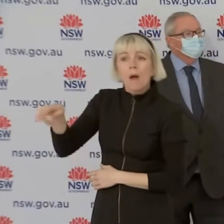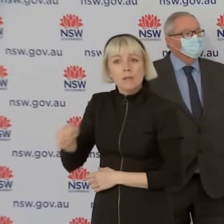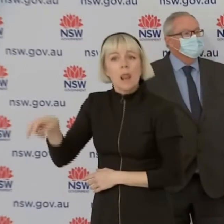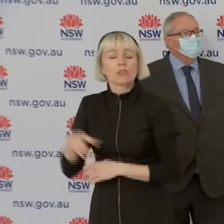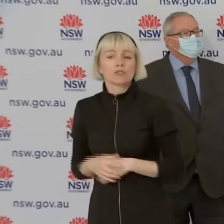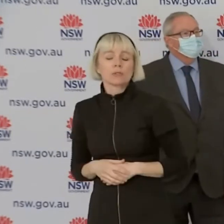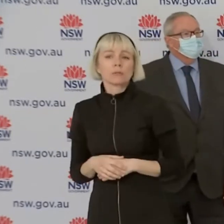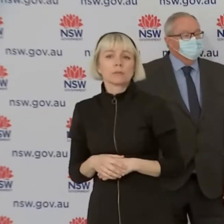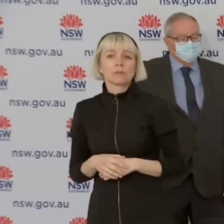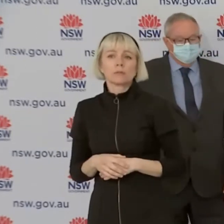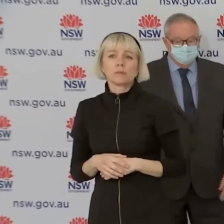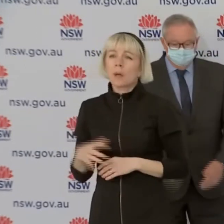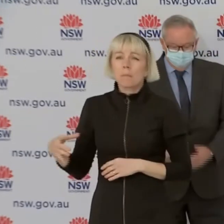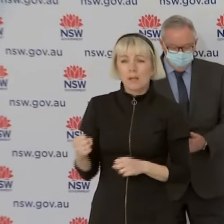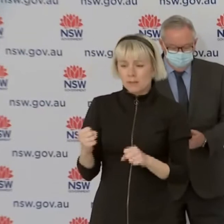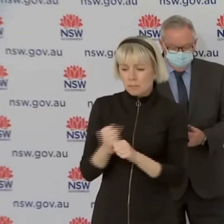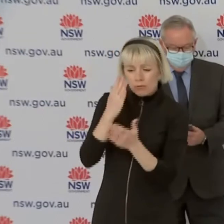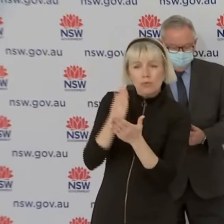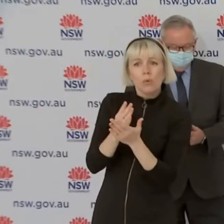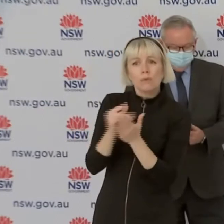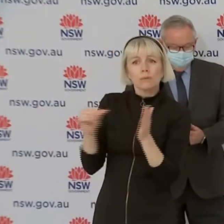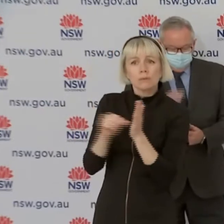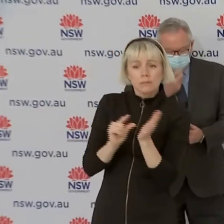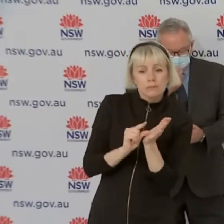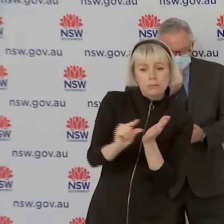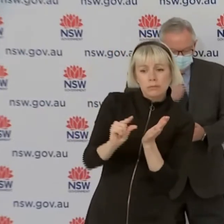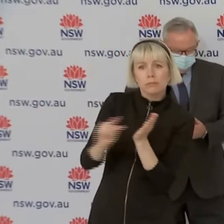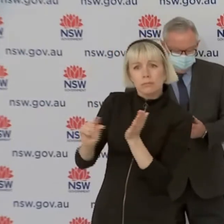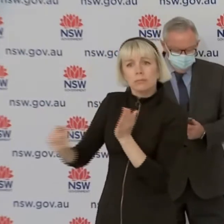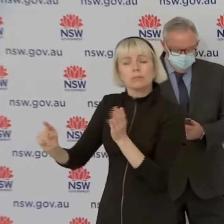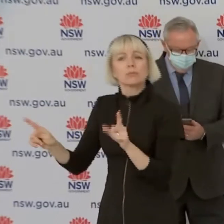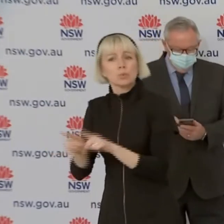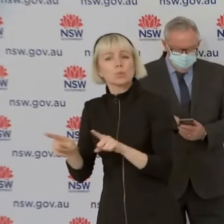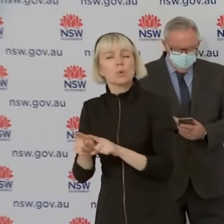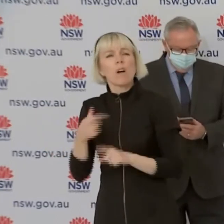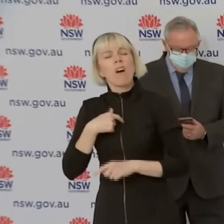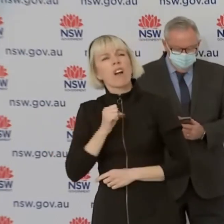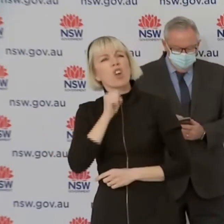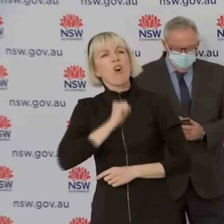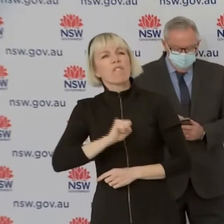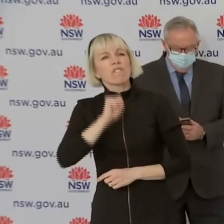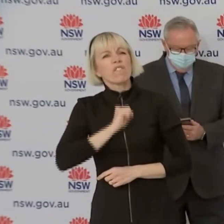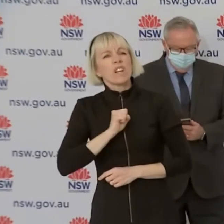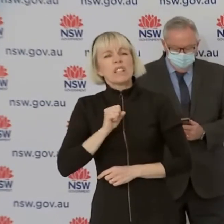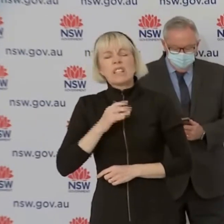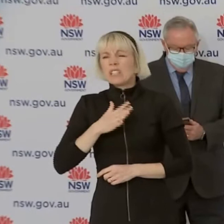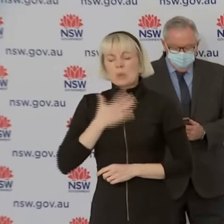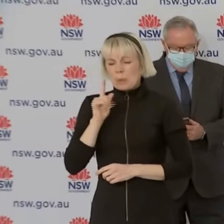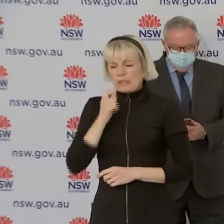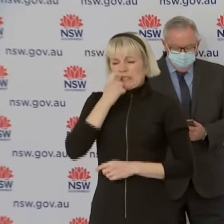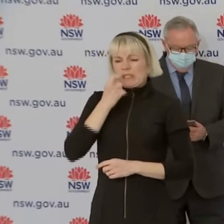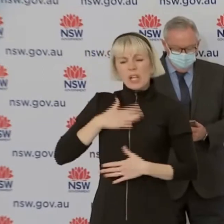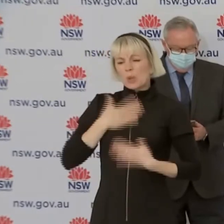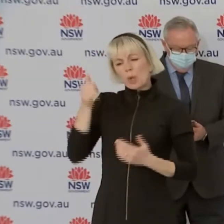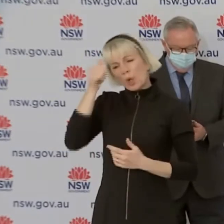financial support in place, to make sure that people don't think, oh, I've got a cough, but I'm not going to get tested because I don't actually want to know I've got COVID. There are